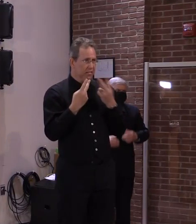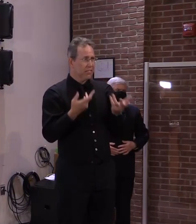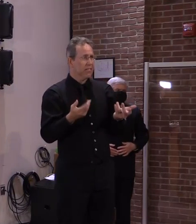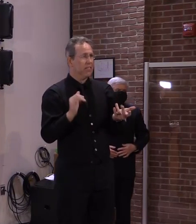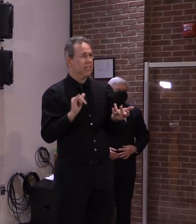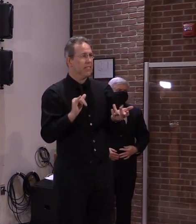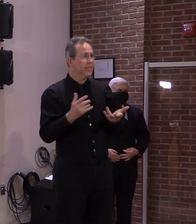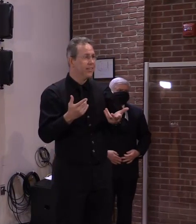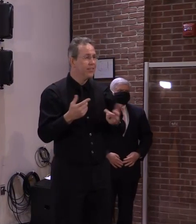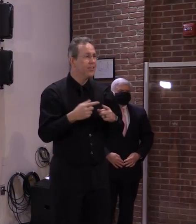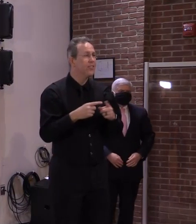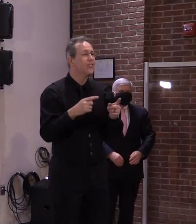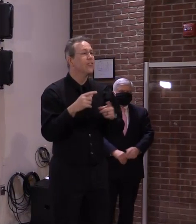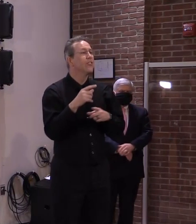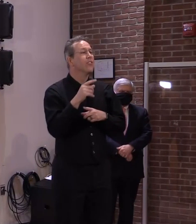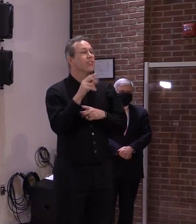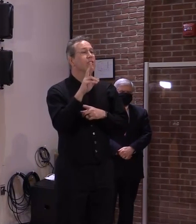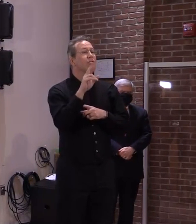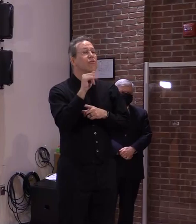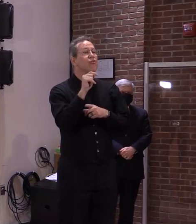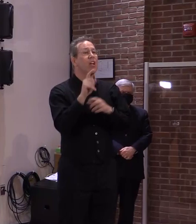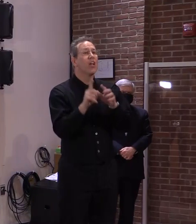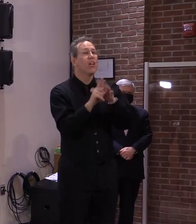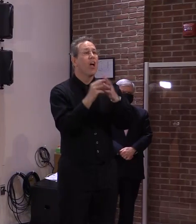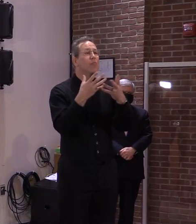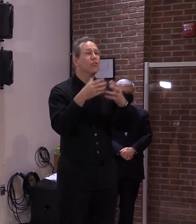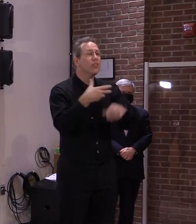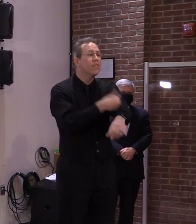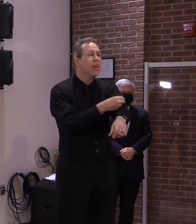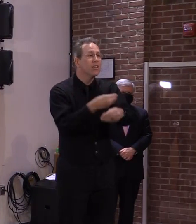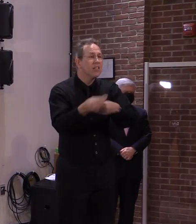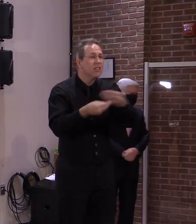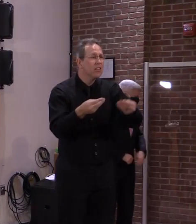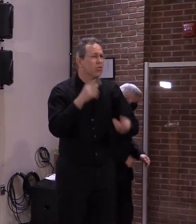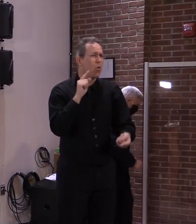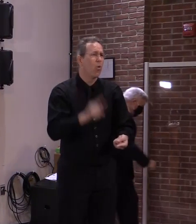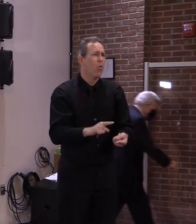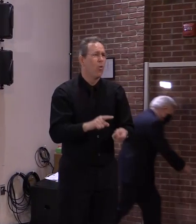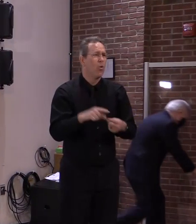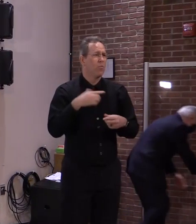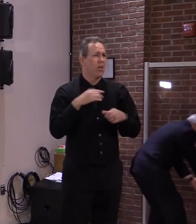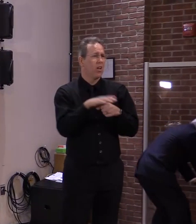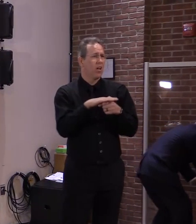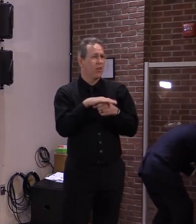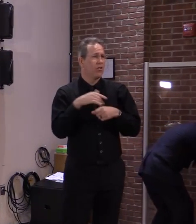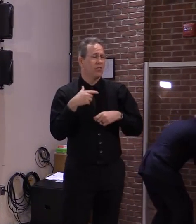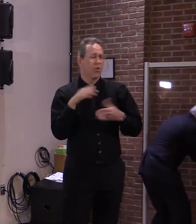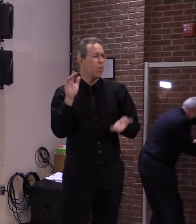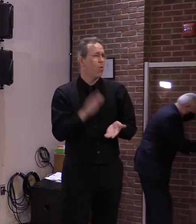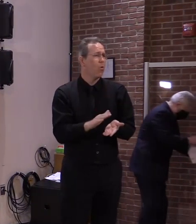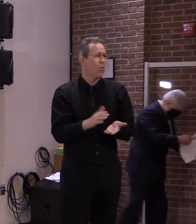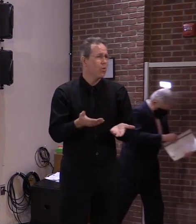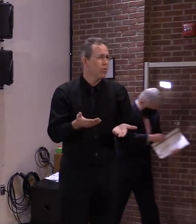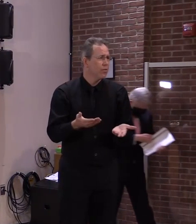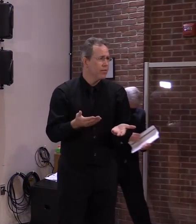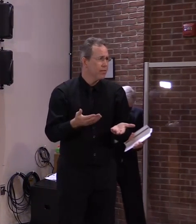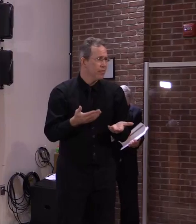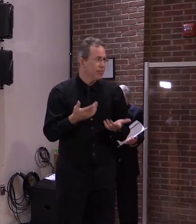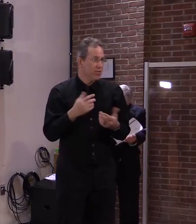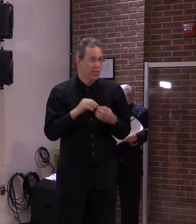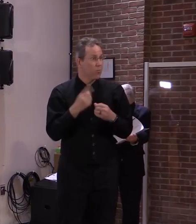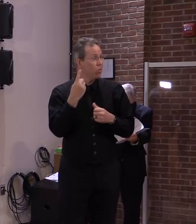of vaccination in that area is also quite low. Are you, number one, are